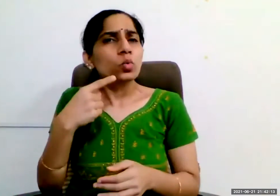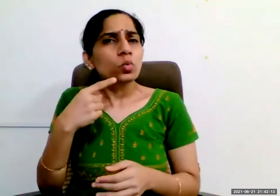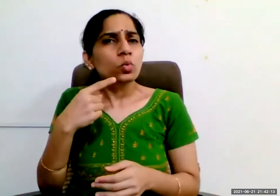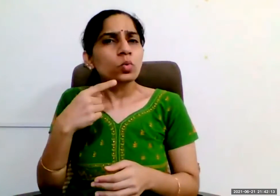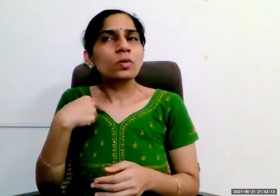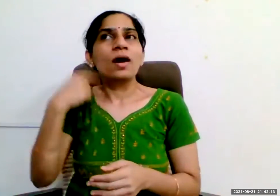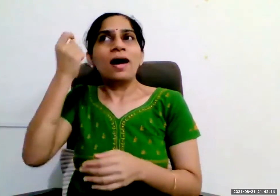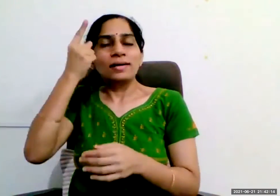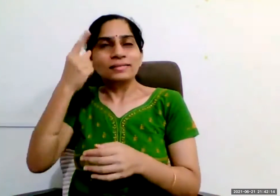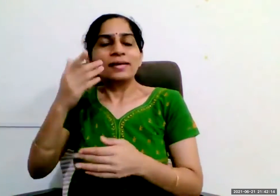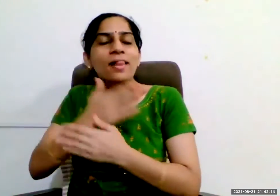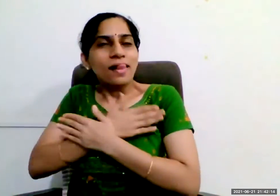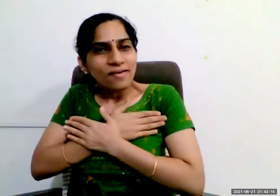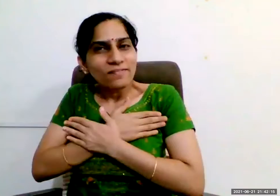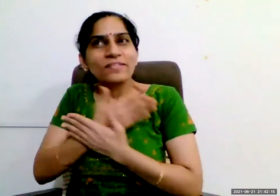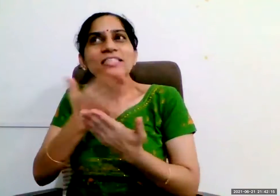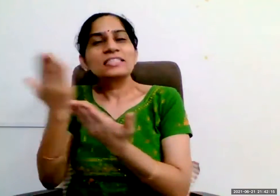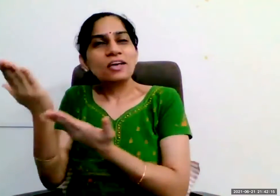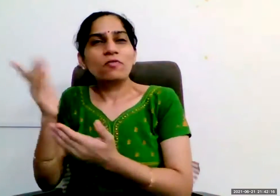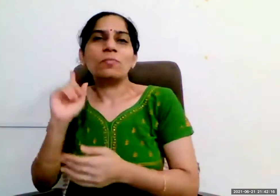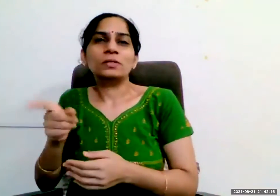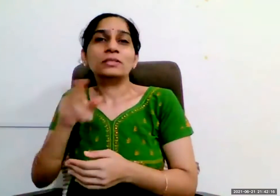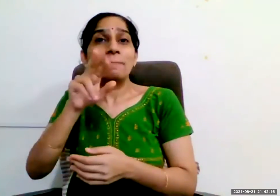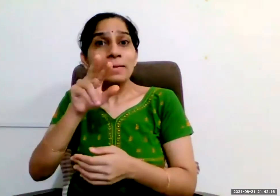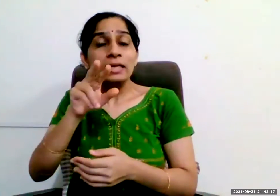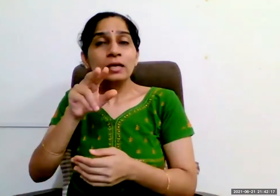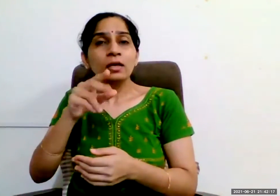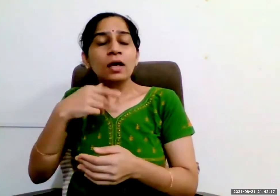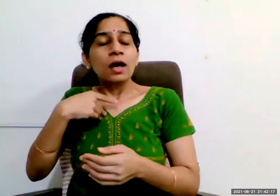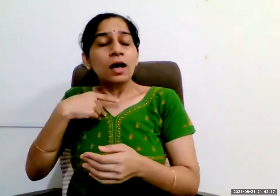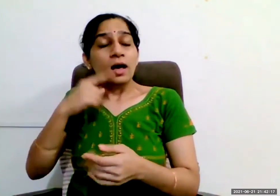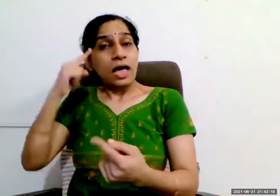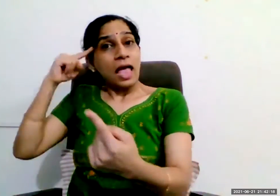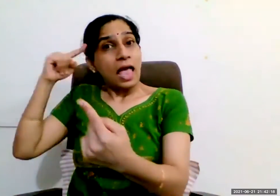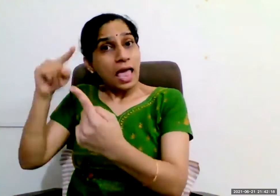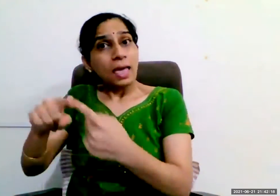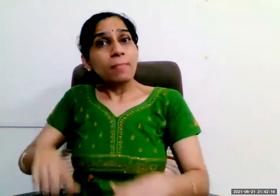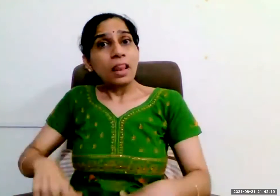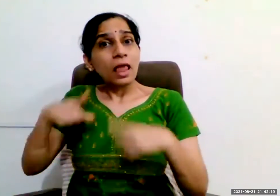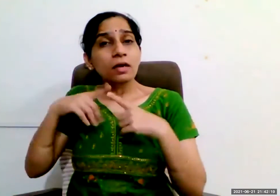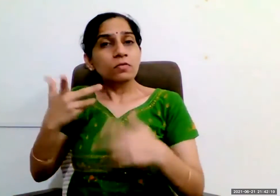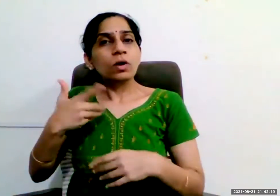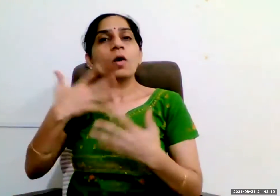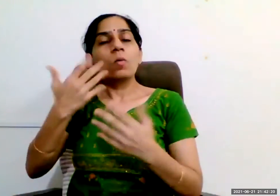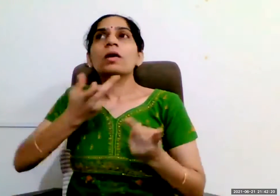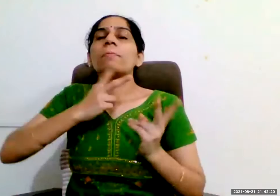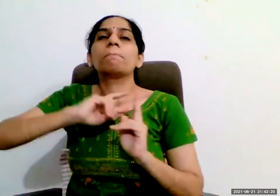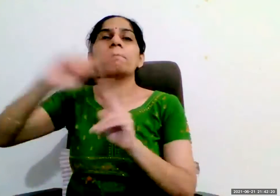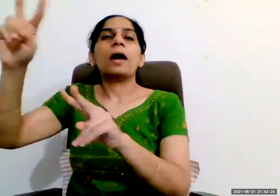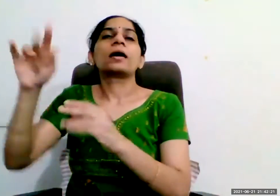not stay here in this temporary world. That actually should be the main goal. Now, in order to follow that main goal,